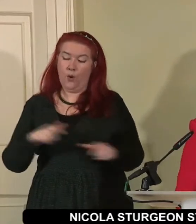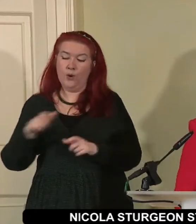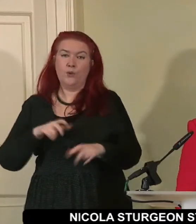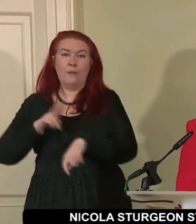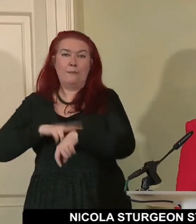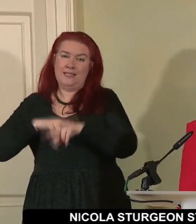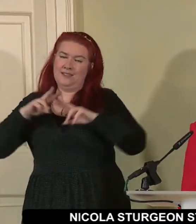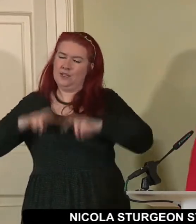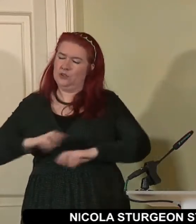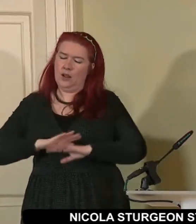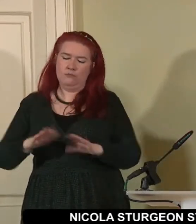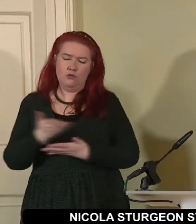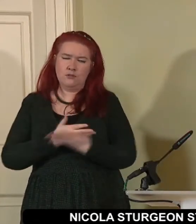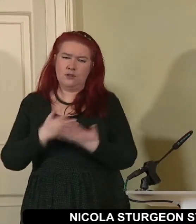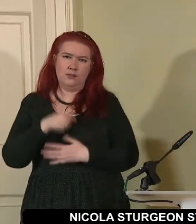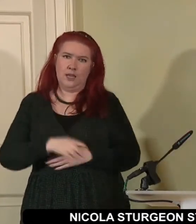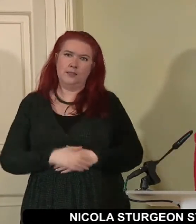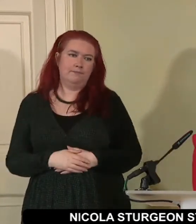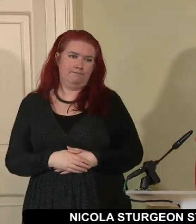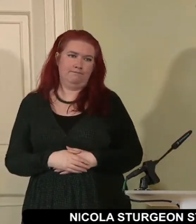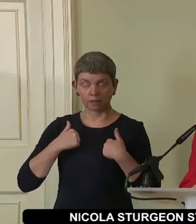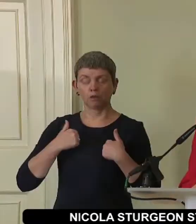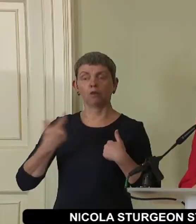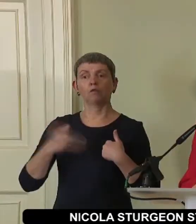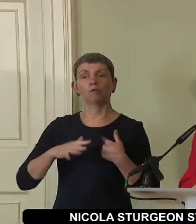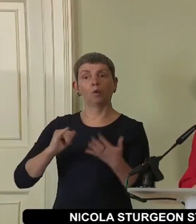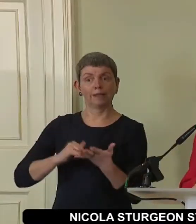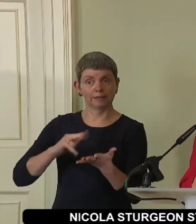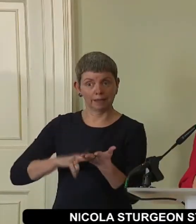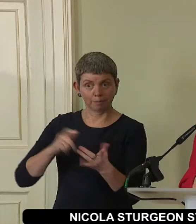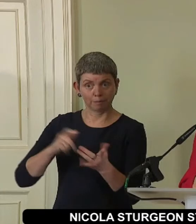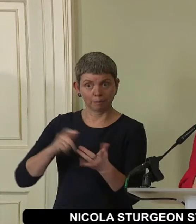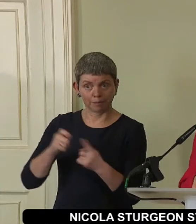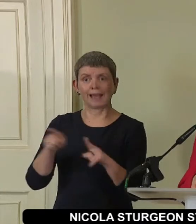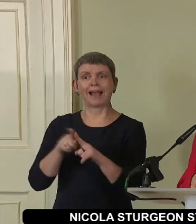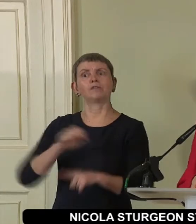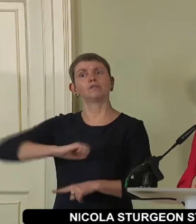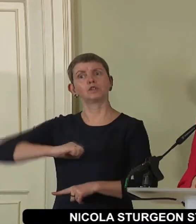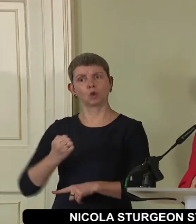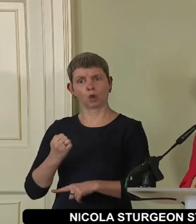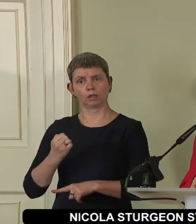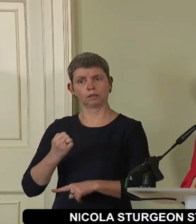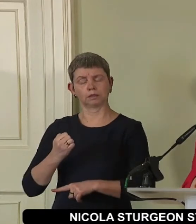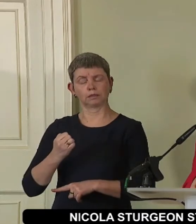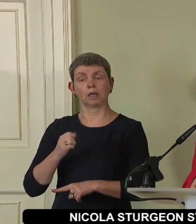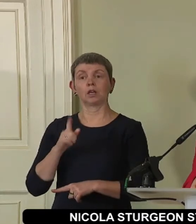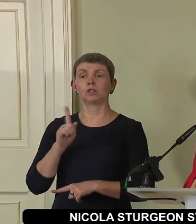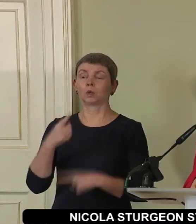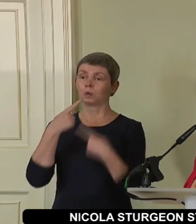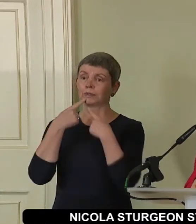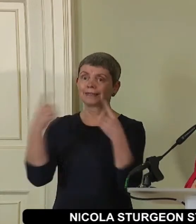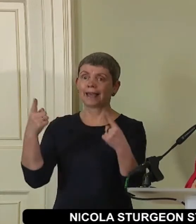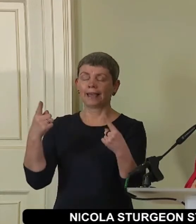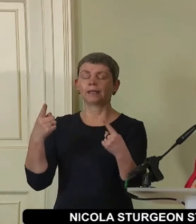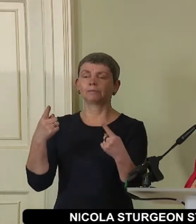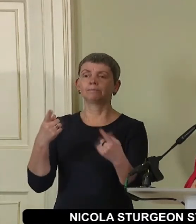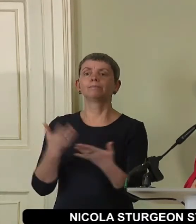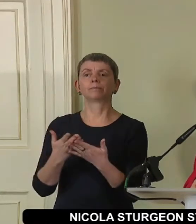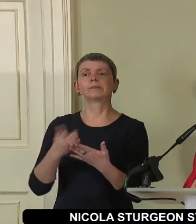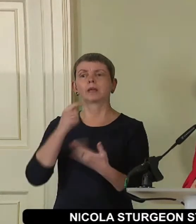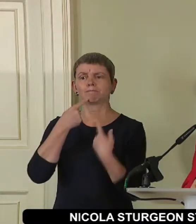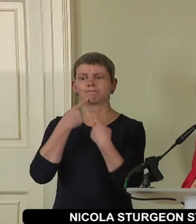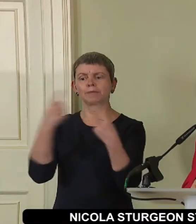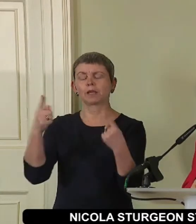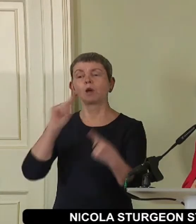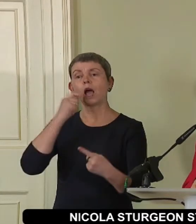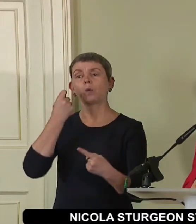police investigation. I wouldn't do that on any issue, and I'm not going to do it now. And so today I am announcing my intention to step down as First